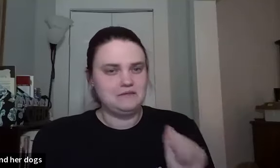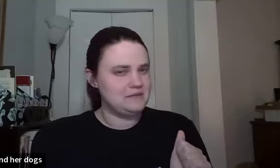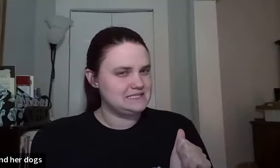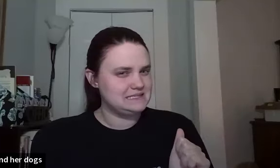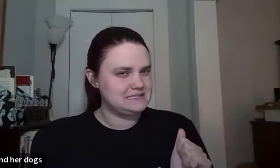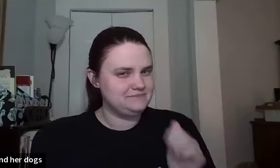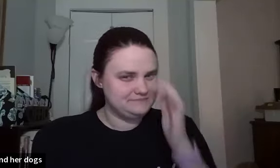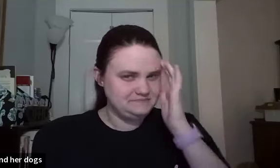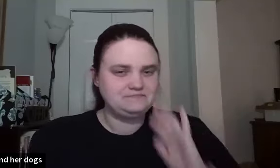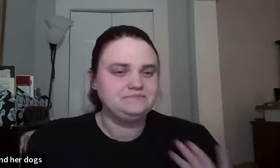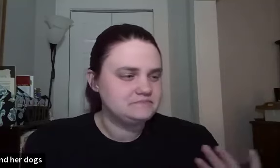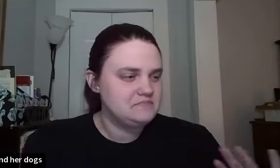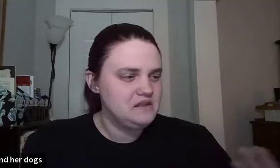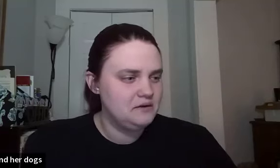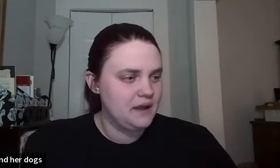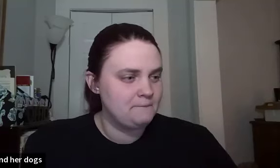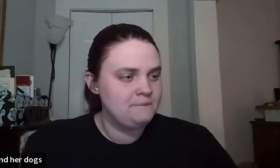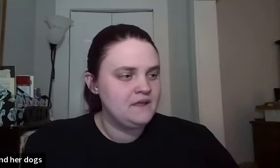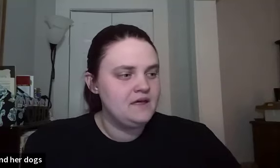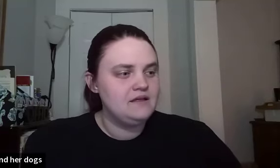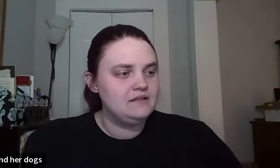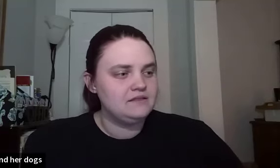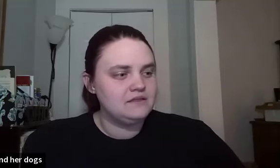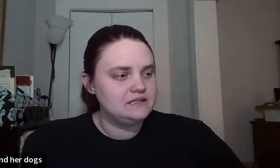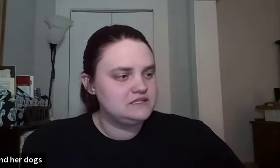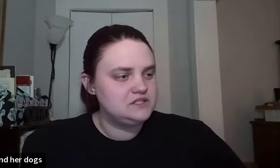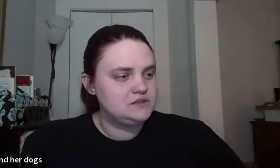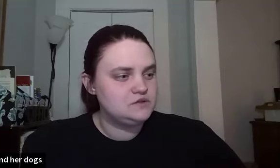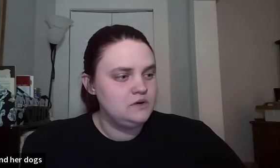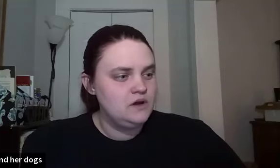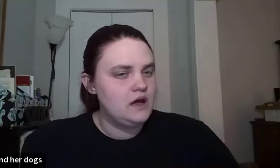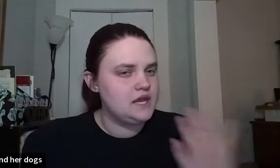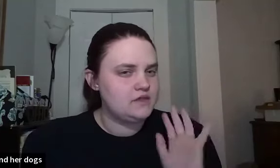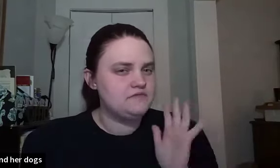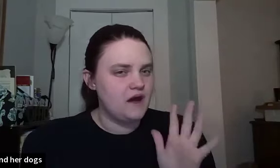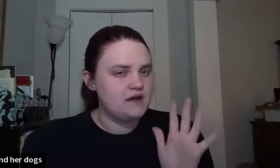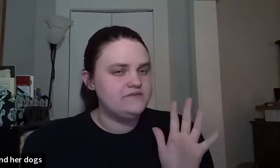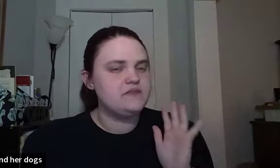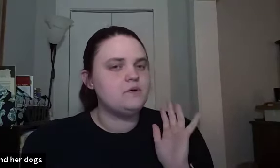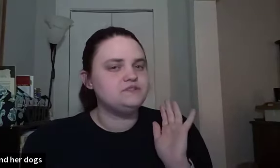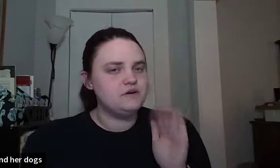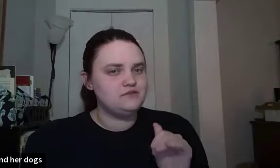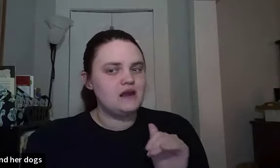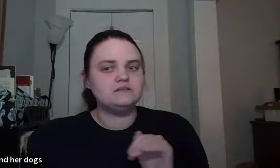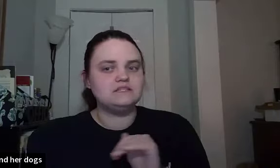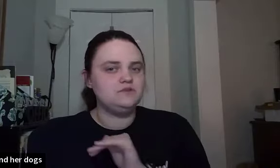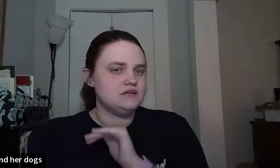that makes sense. Okay, let's do another 5. And then what we'll do after that, I'll see if you guys have